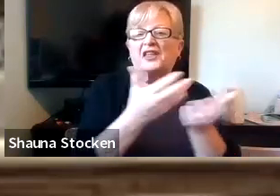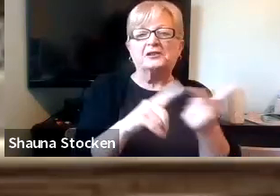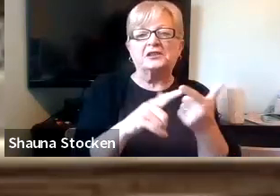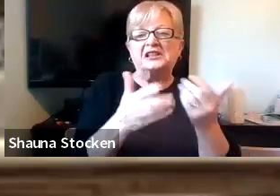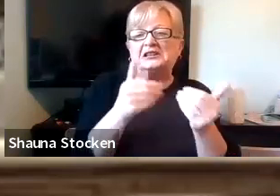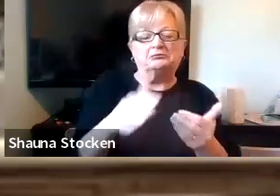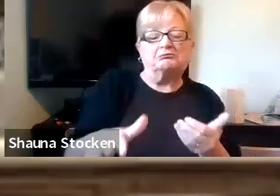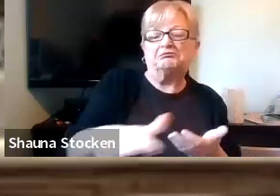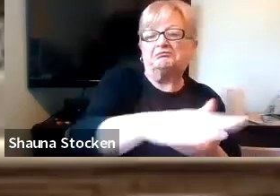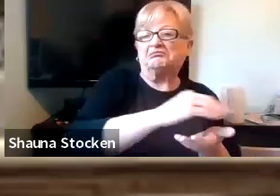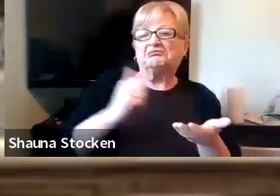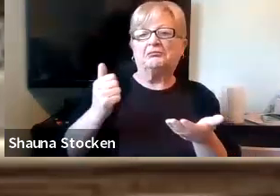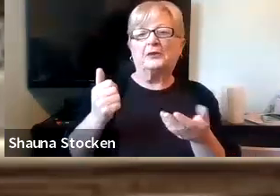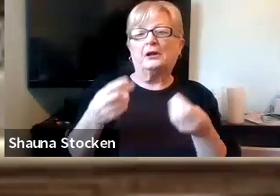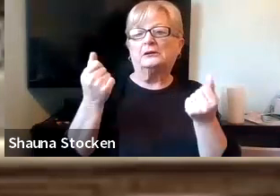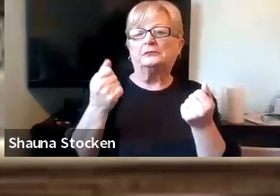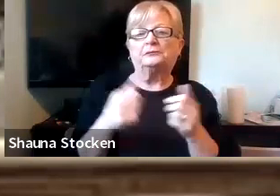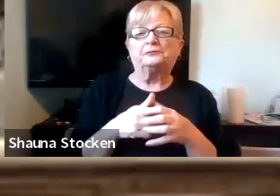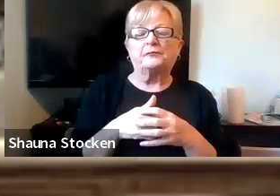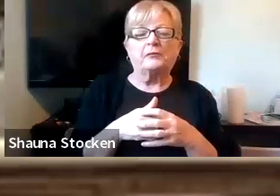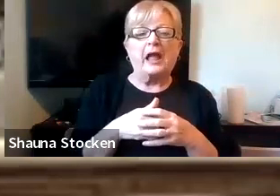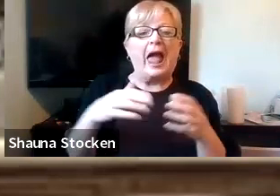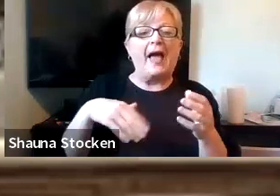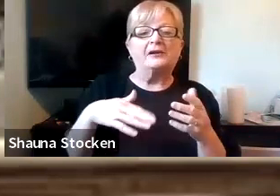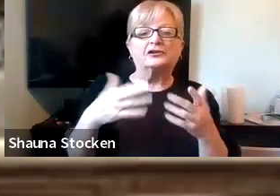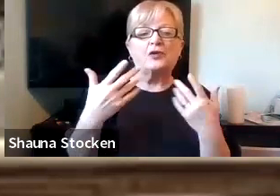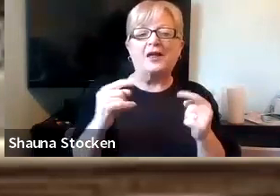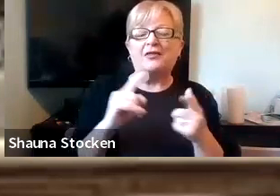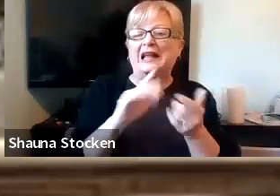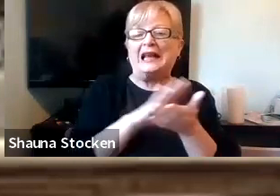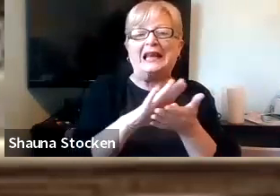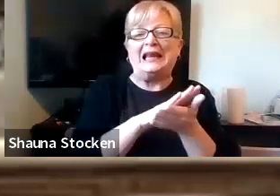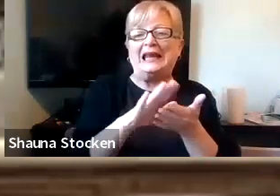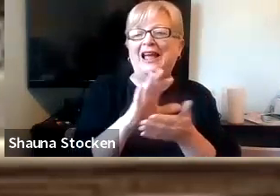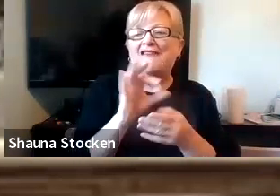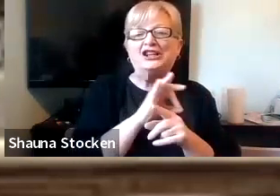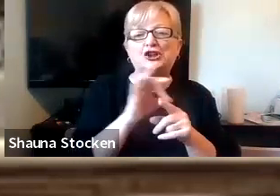itself. That'll give me something else to do today. Right.